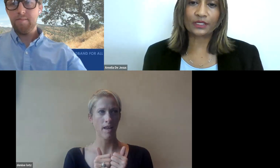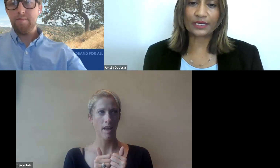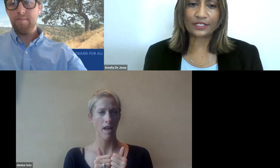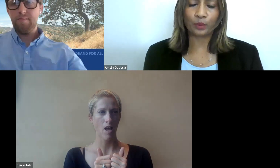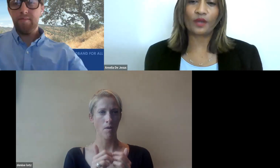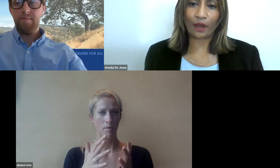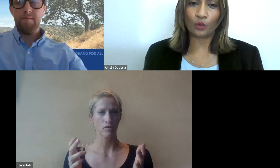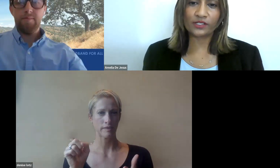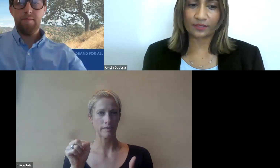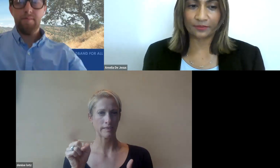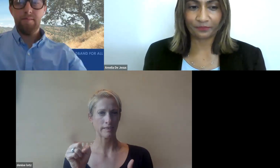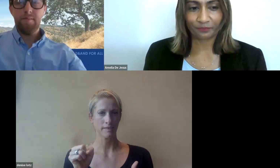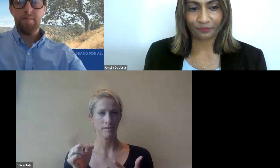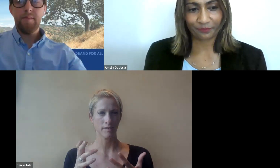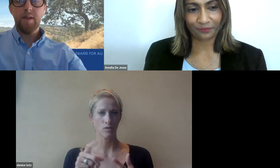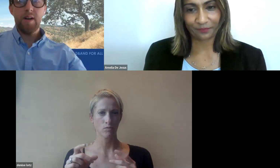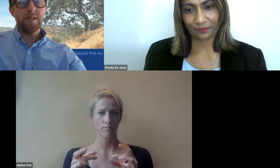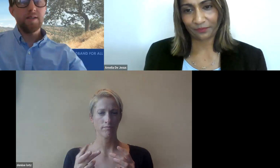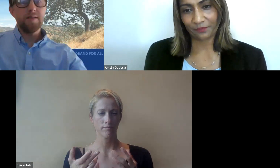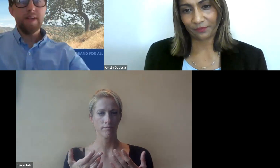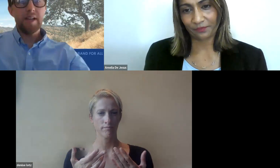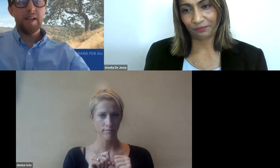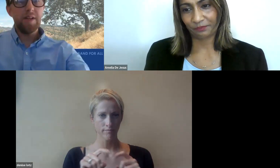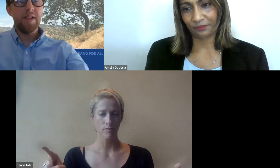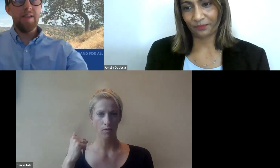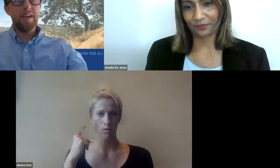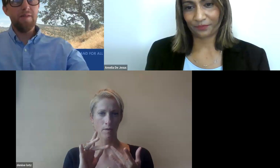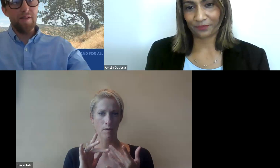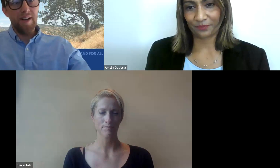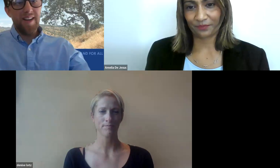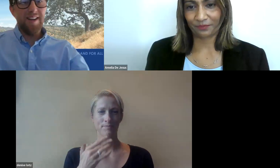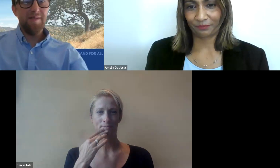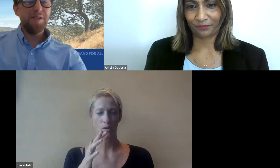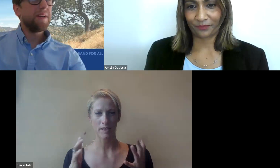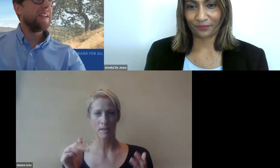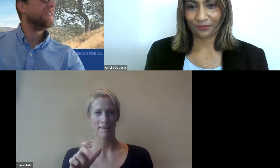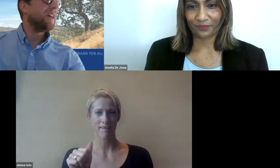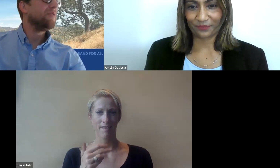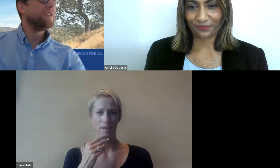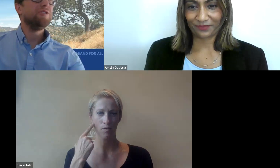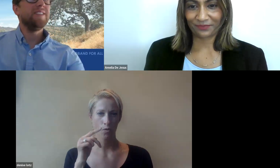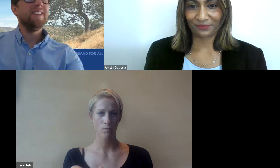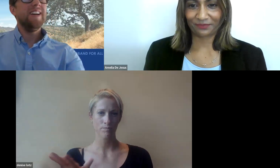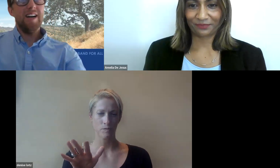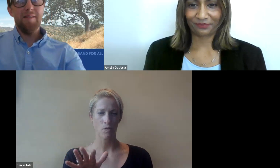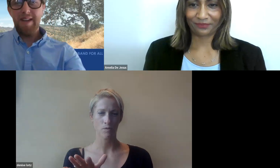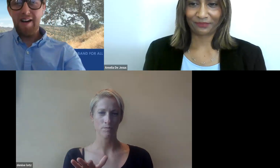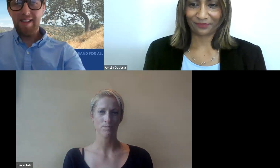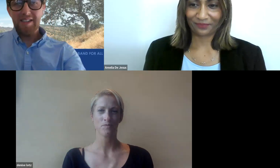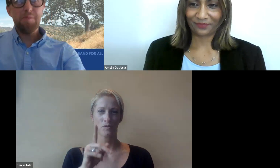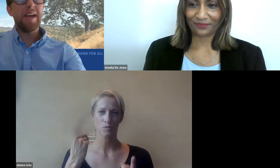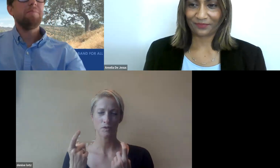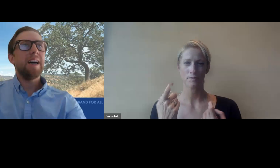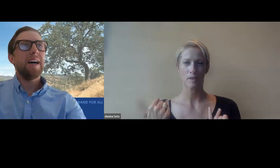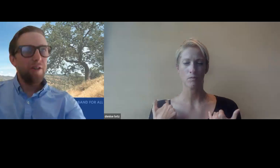needed to really deploy the networks. Awesome. Thank you again, Amelia, and thank you for speaking to that question. Now